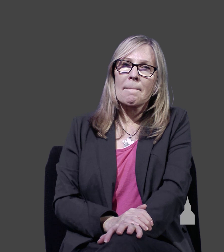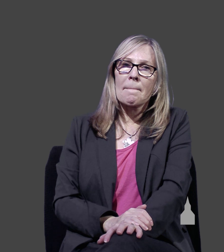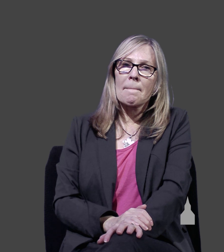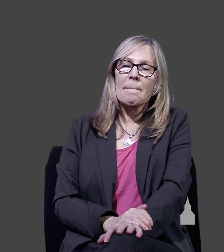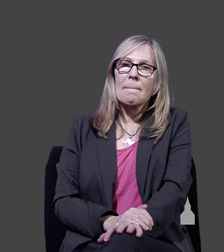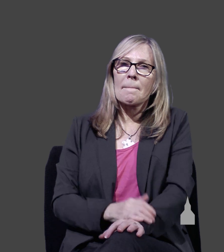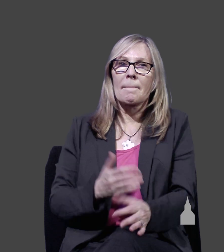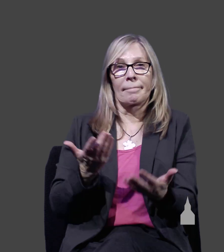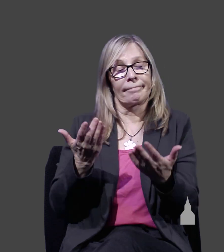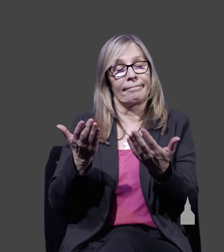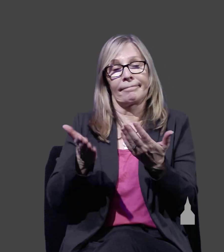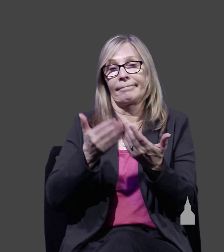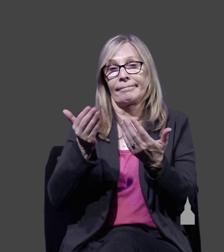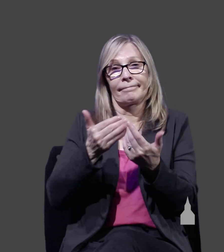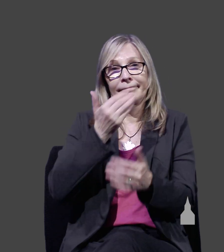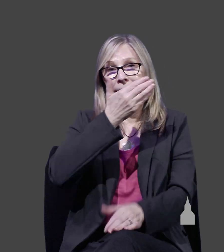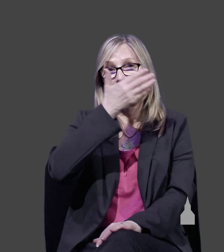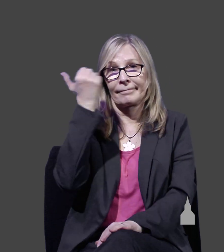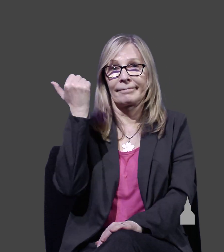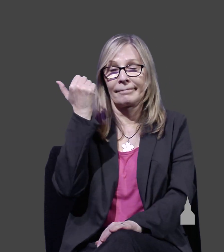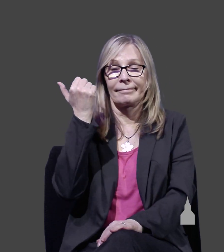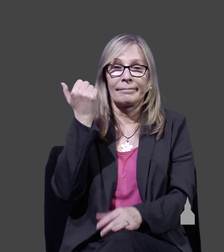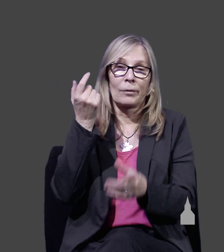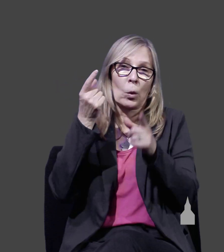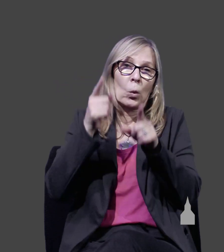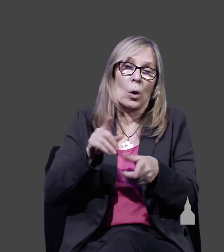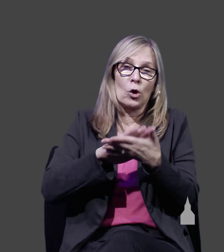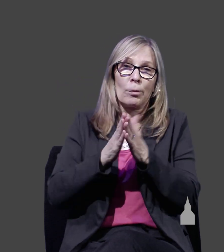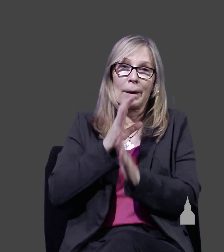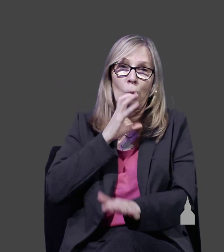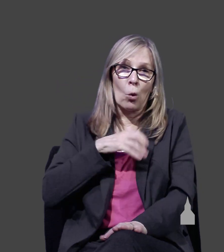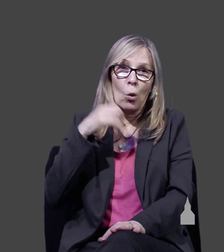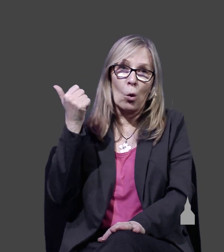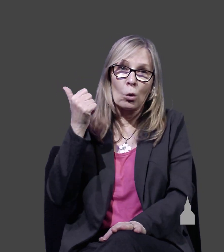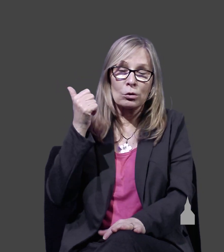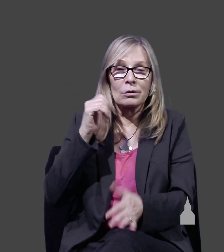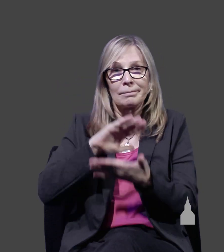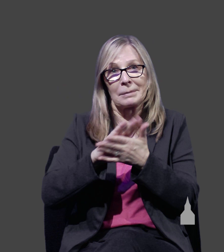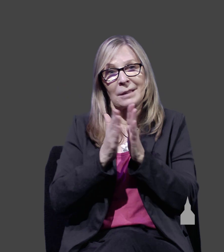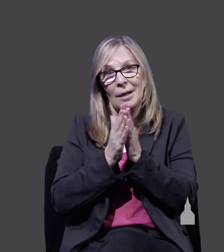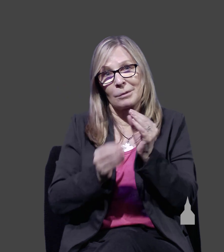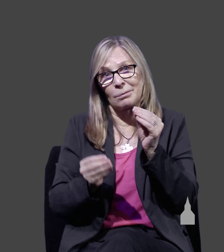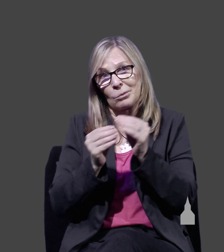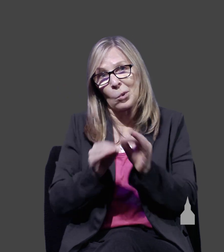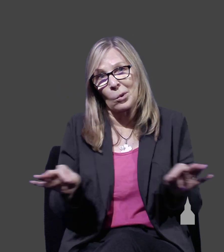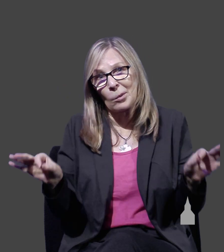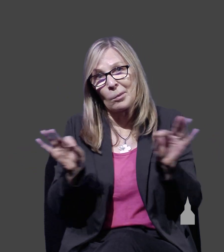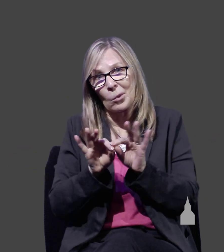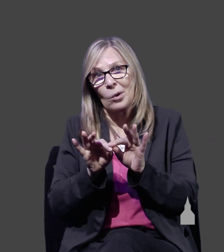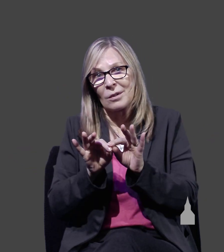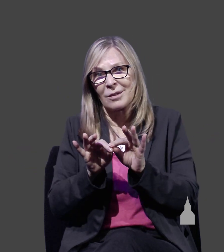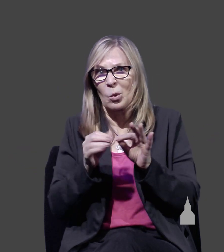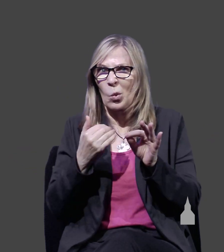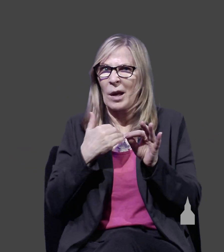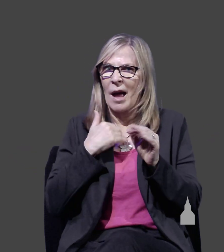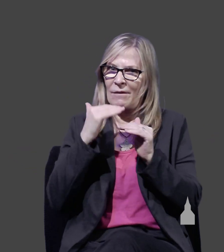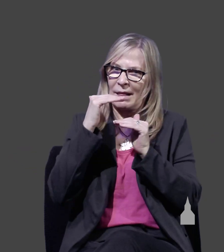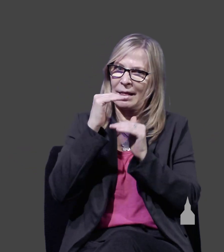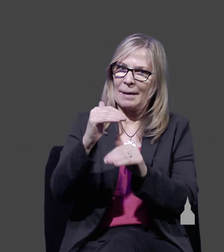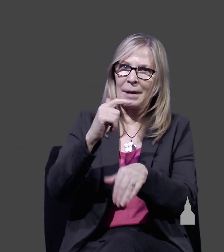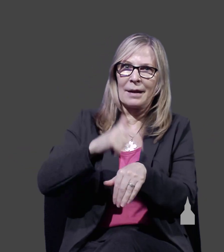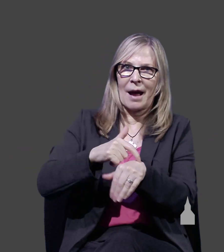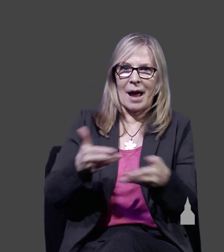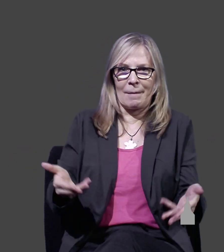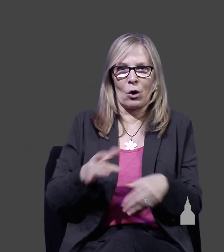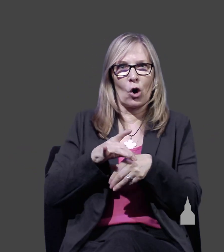It's easy to forget, but as you get older like I am, it becomes more relevant. But we have a finite number of days on this earth, and